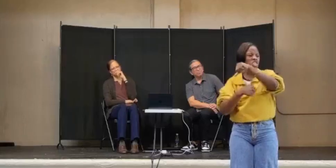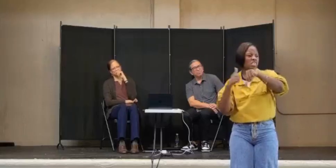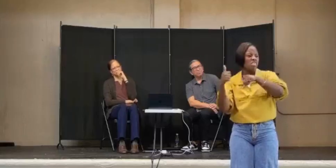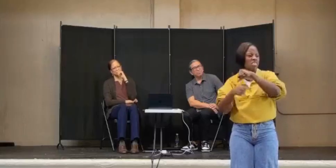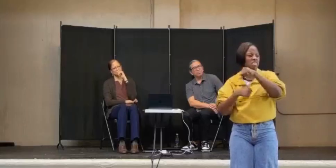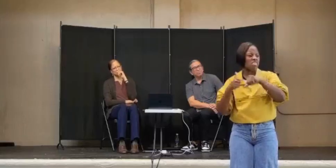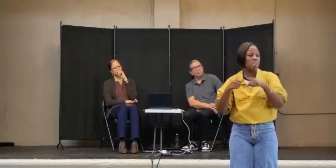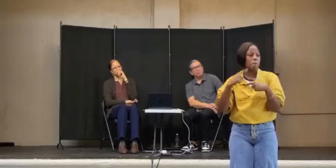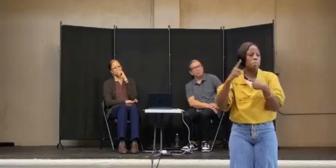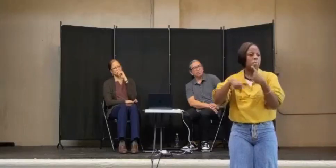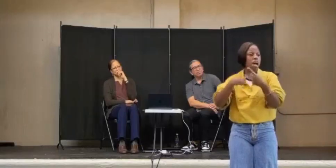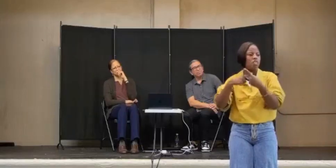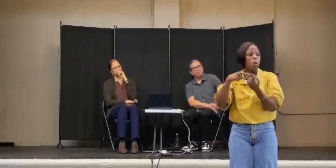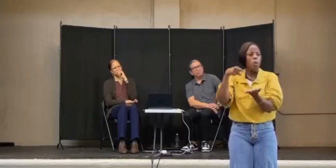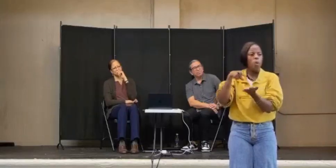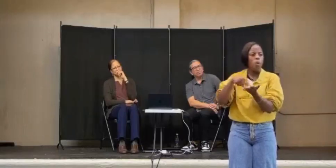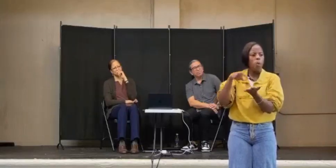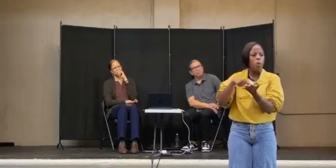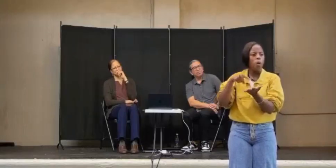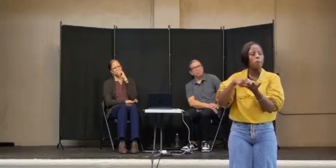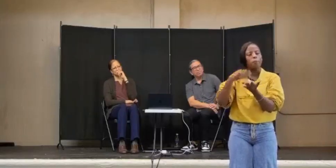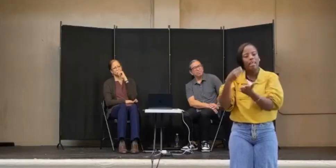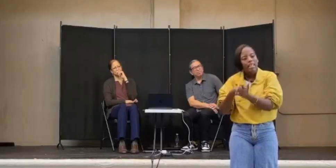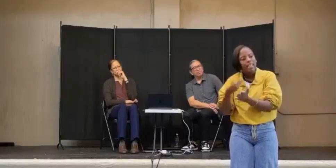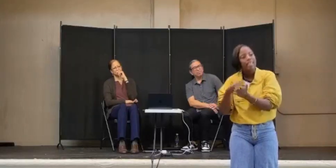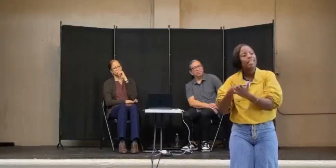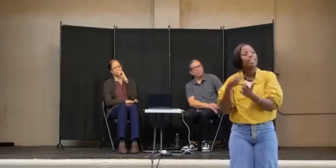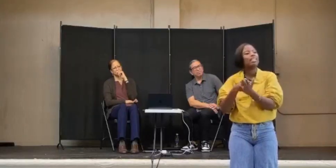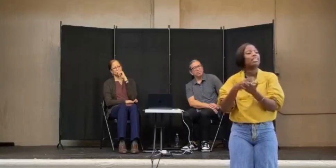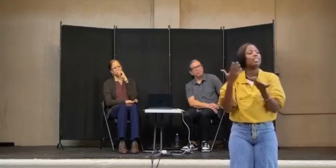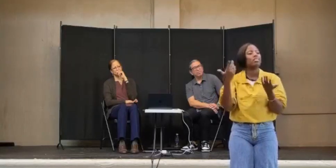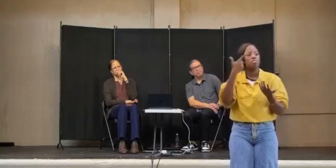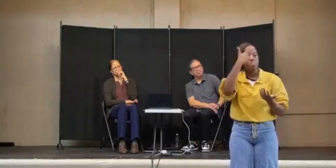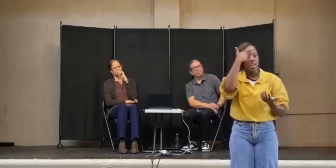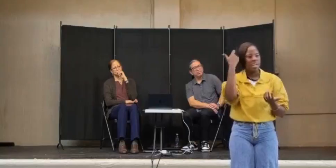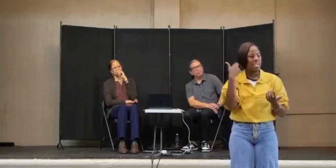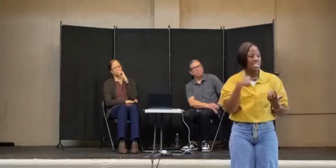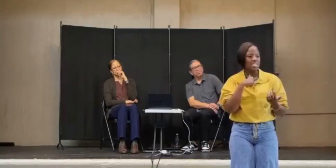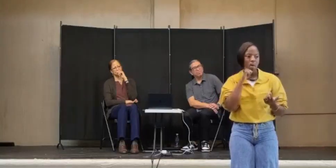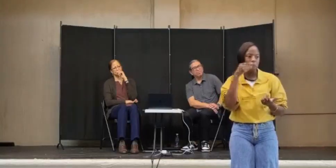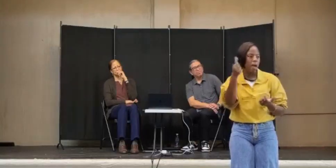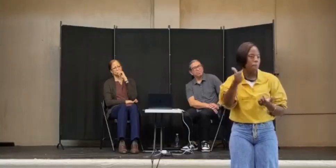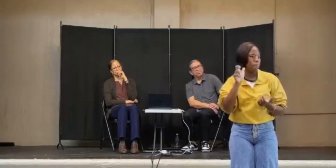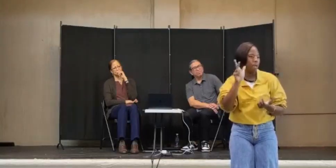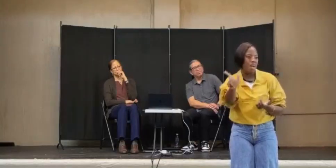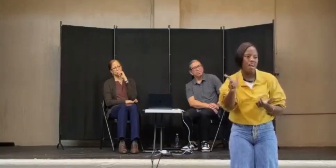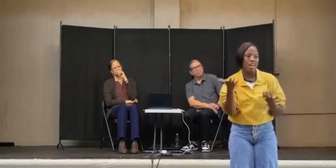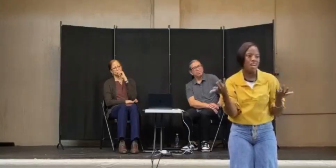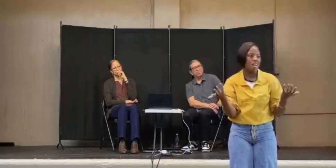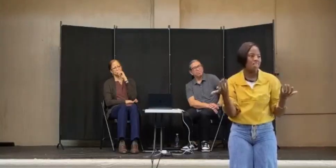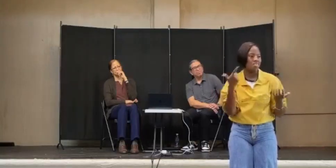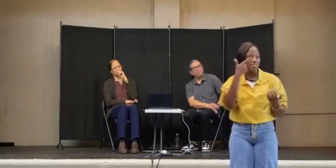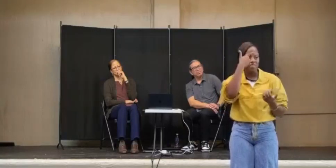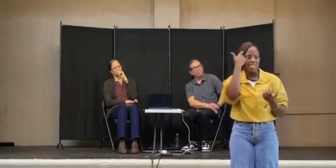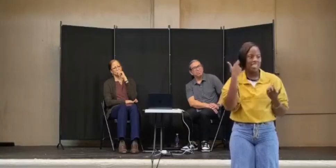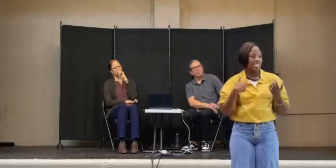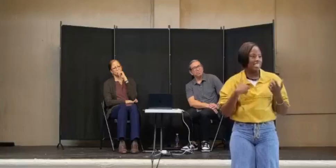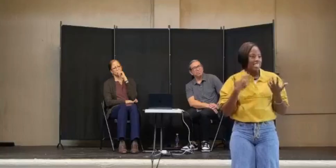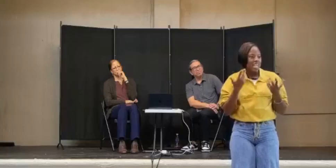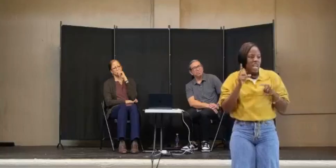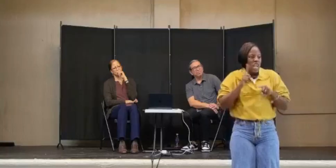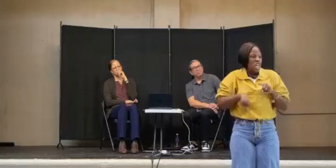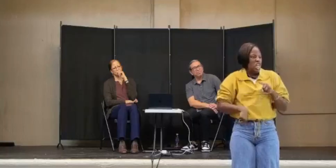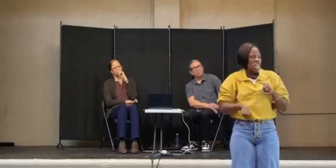to me. And it was a really not a good situation, and they were talking about owing them money, and I hadn't paid them